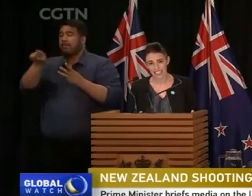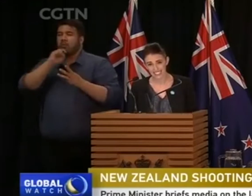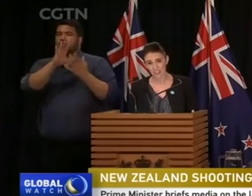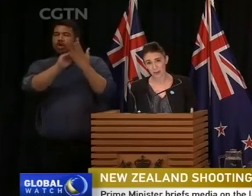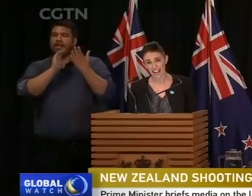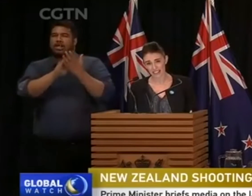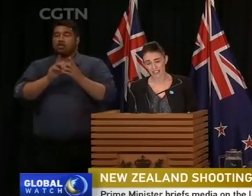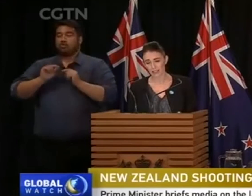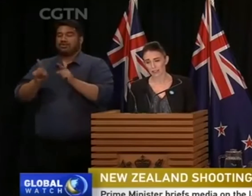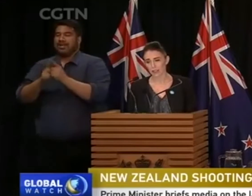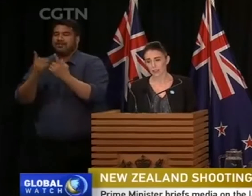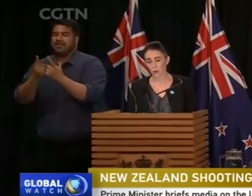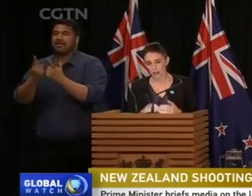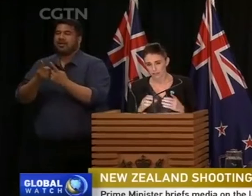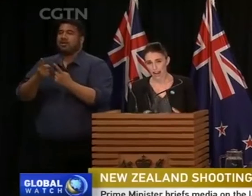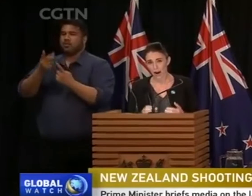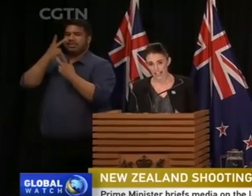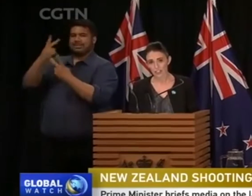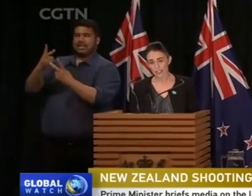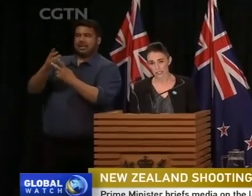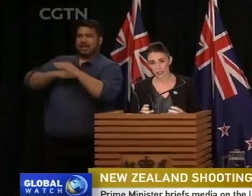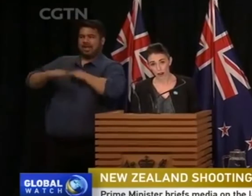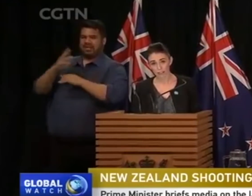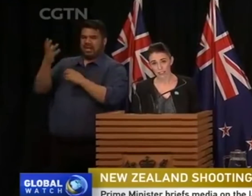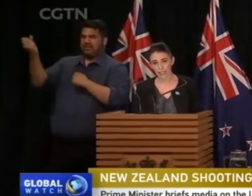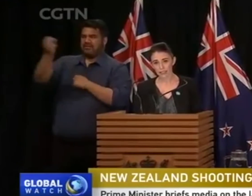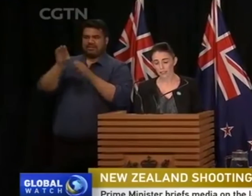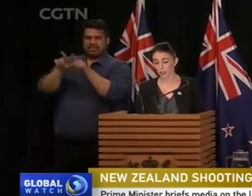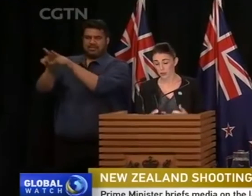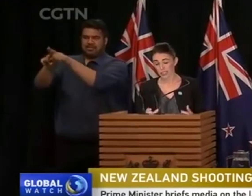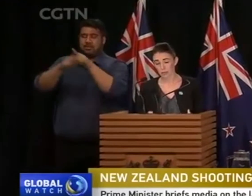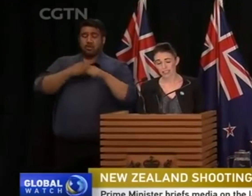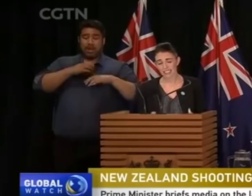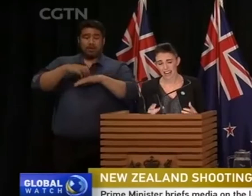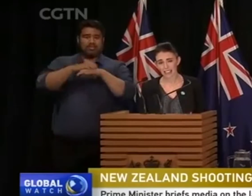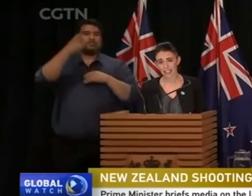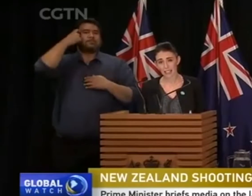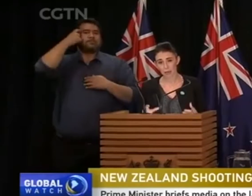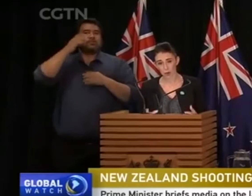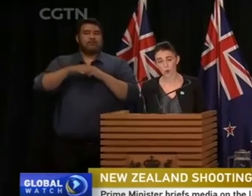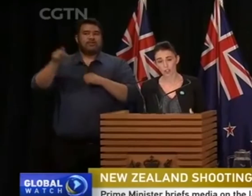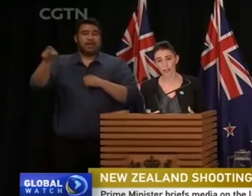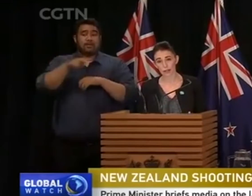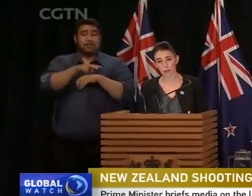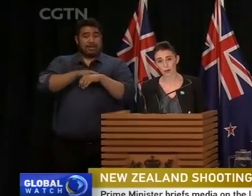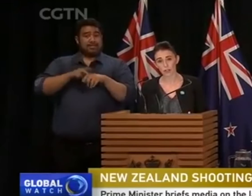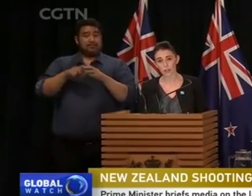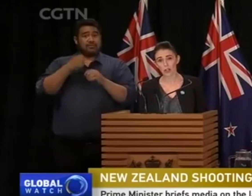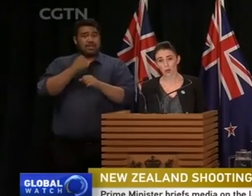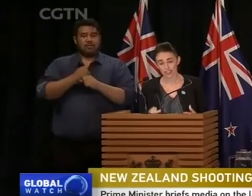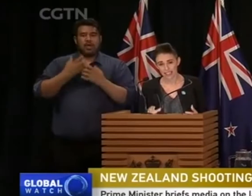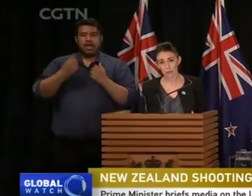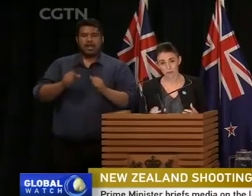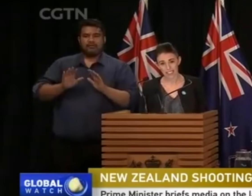are patterns of behaviour. So our agencies are live to that. You'll see the police are taking a precautionary